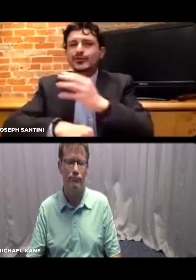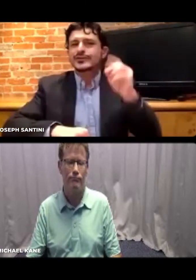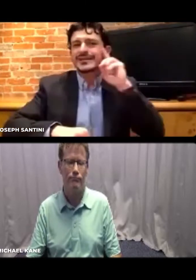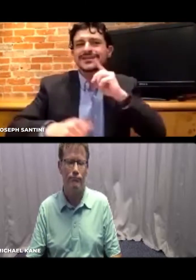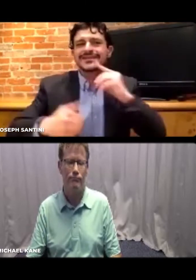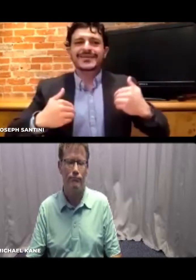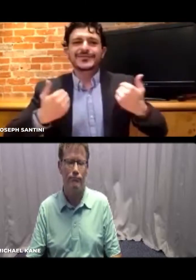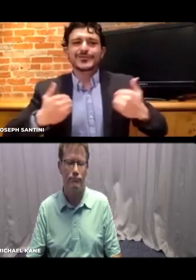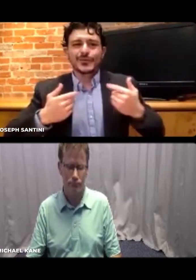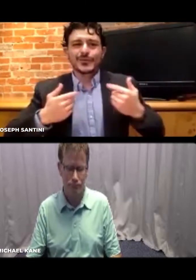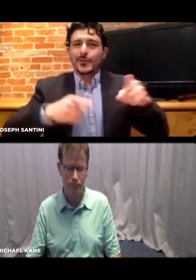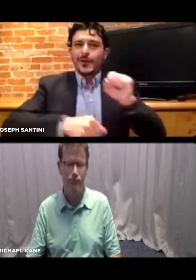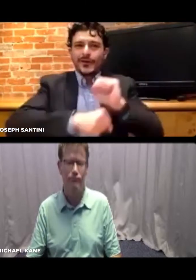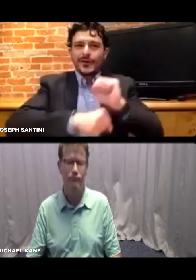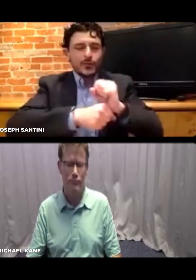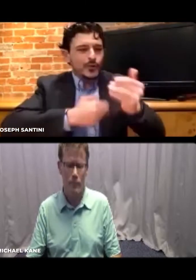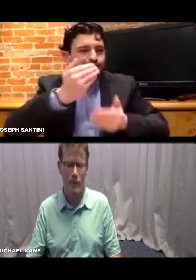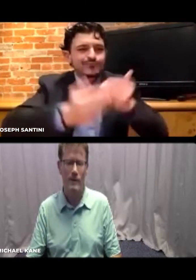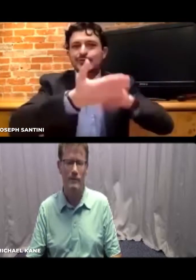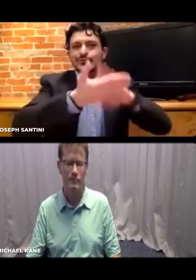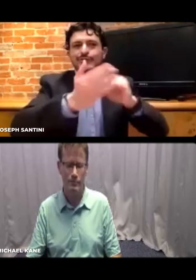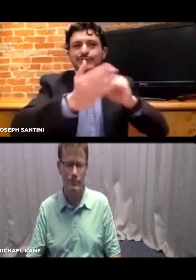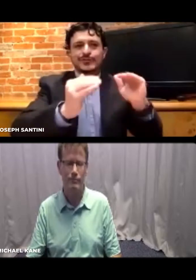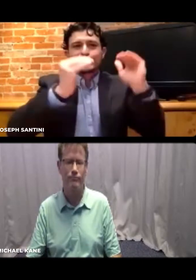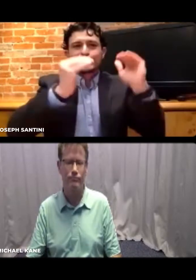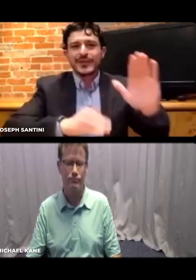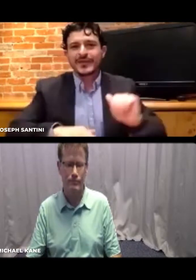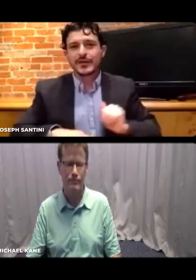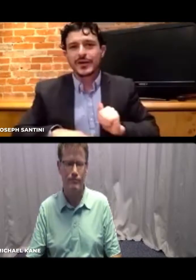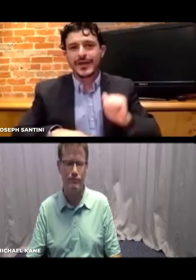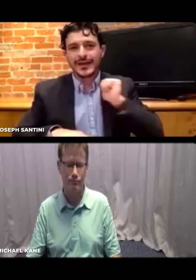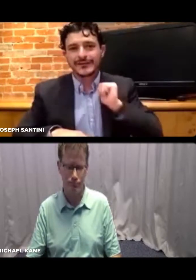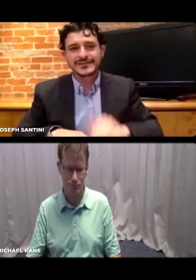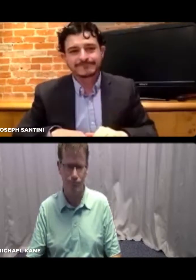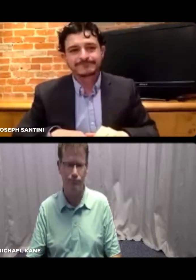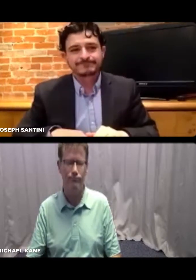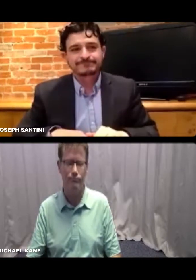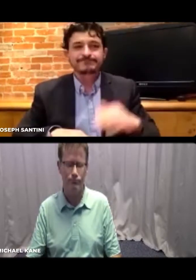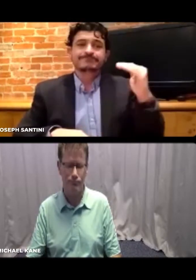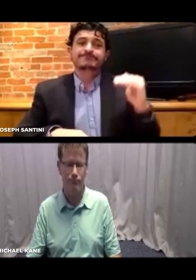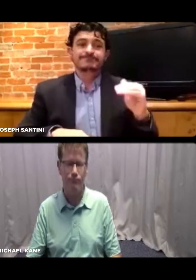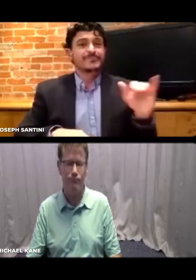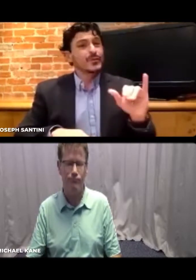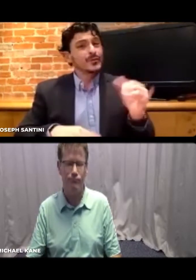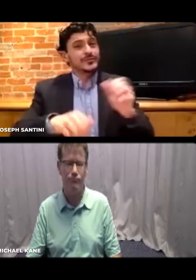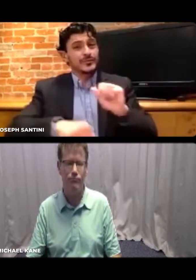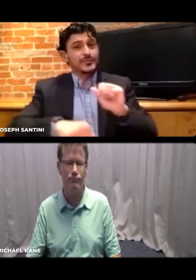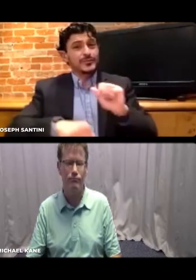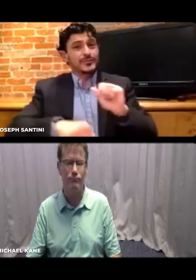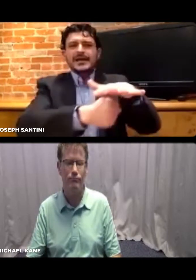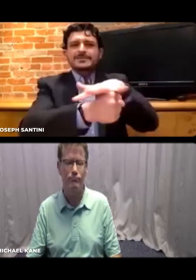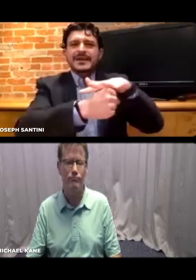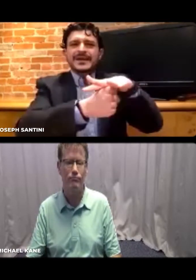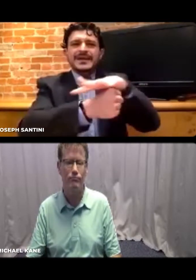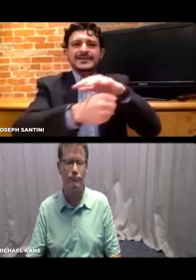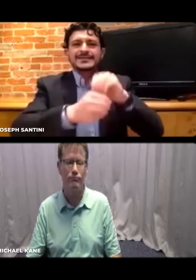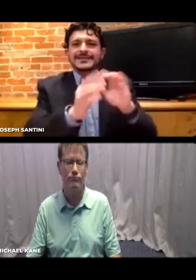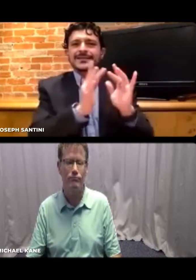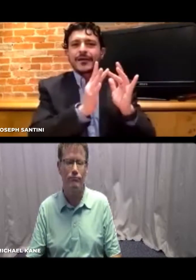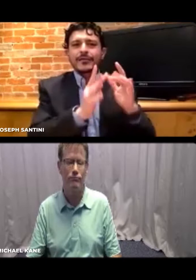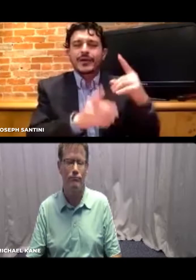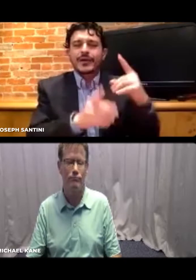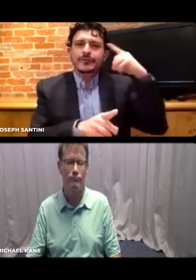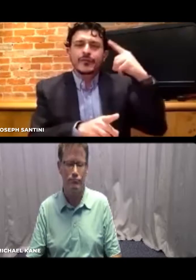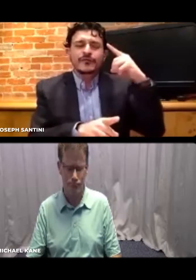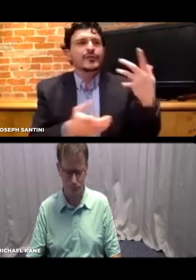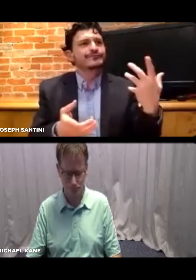social workers, any of those who are involved with deaf youth in their lives to be able to provide them that support. We'd also like to